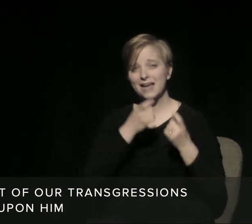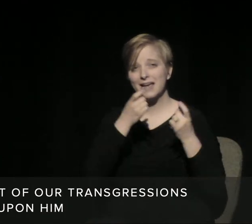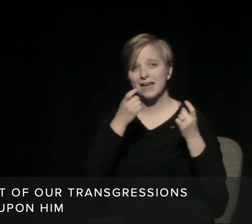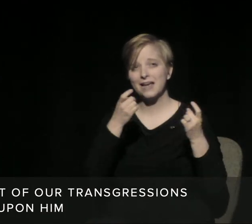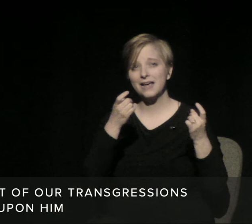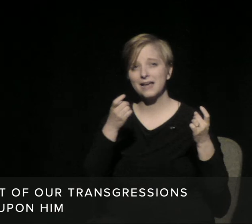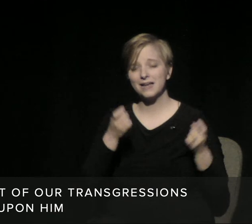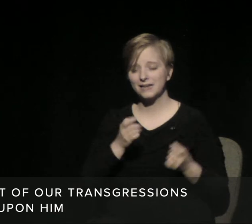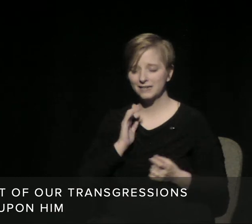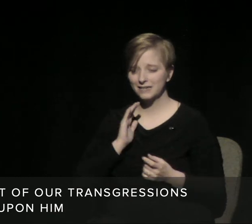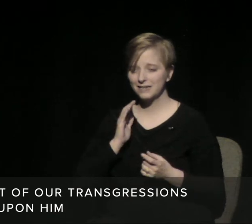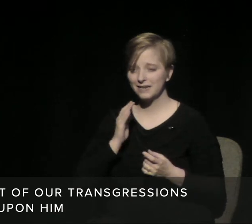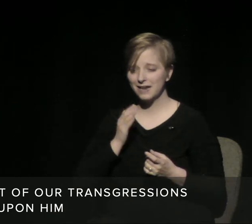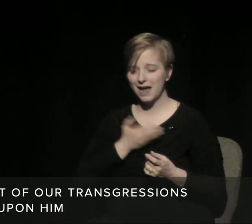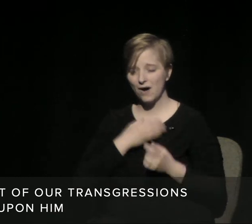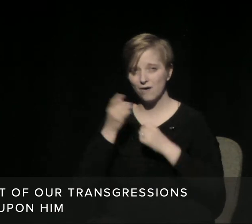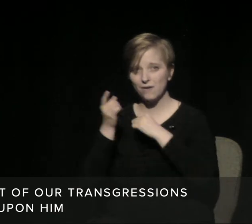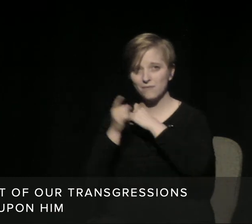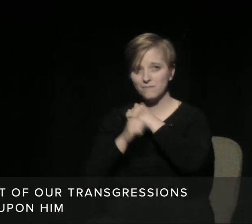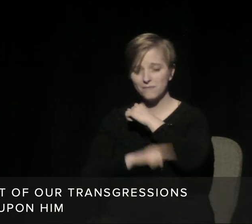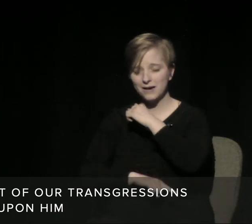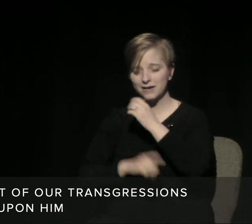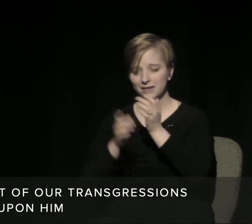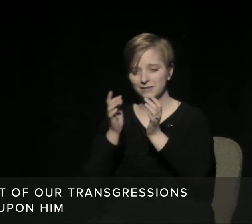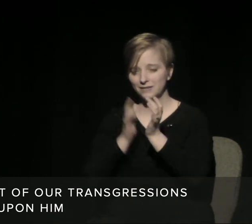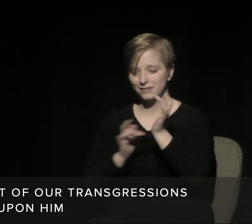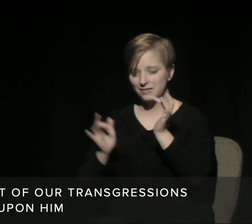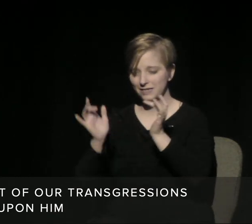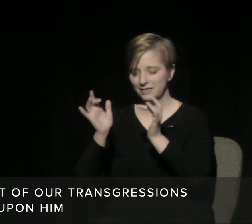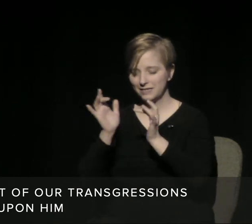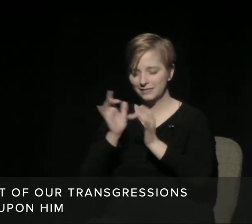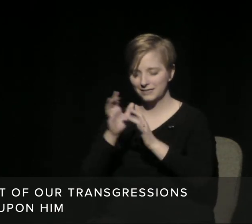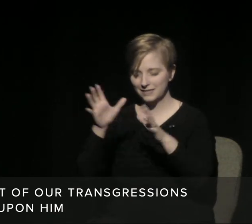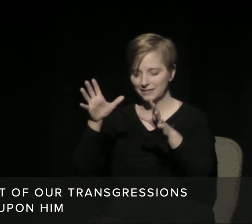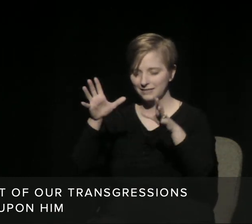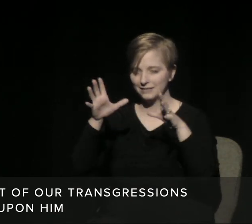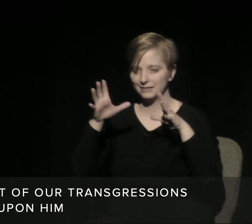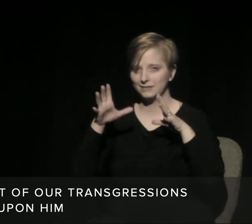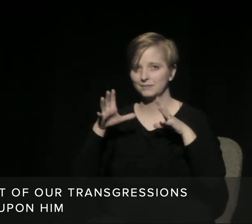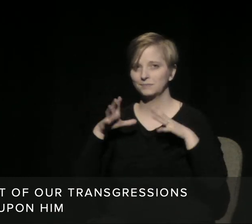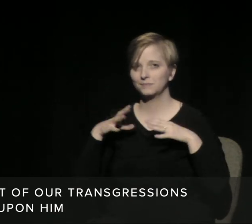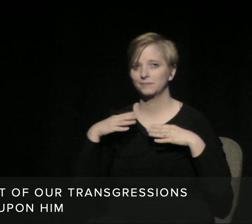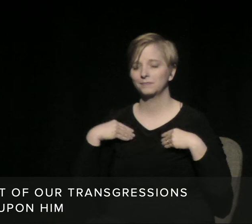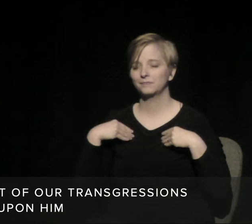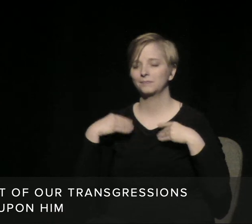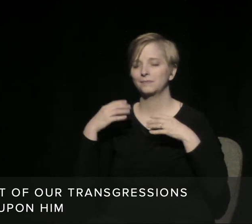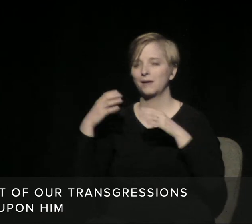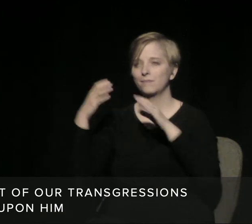the weight of our transgressions was upon him,